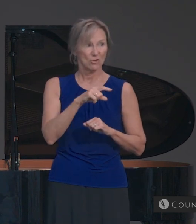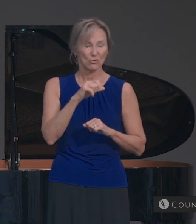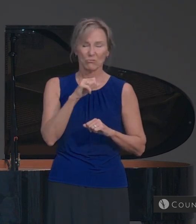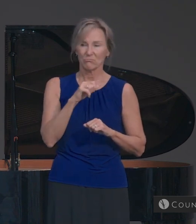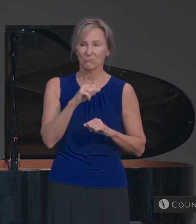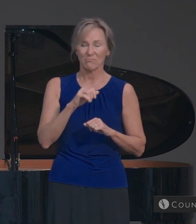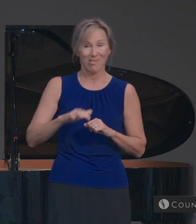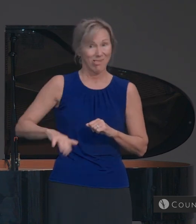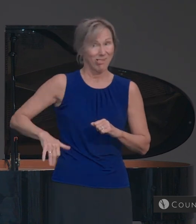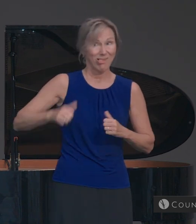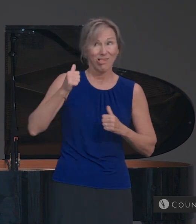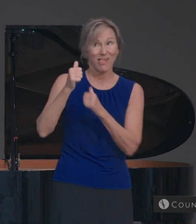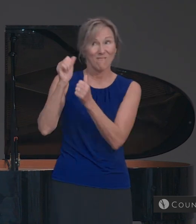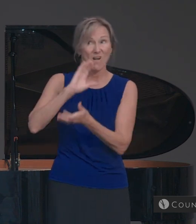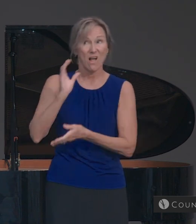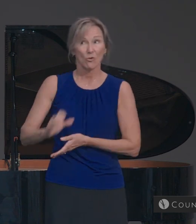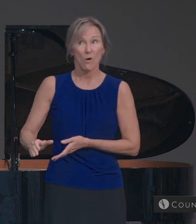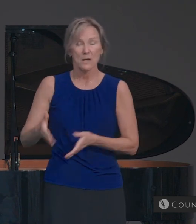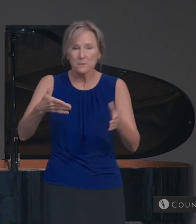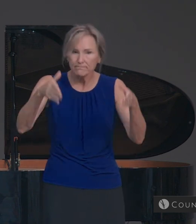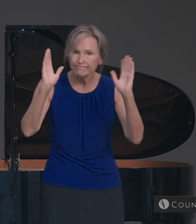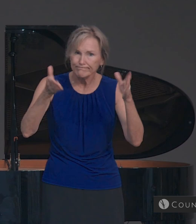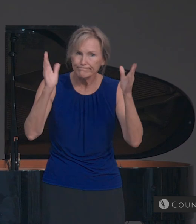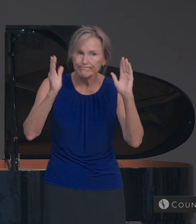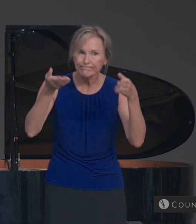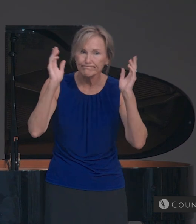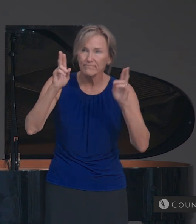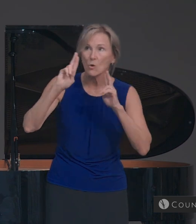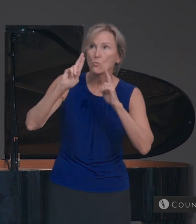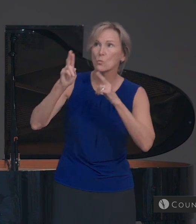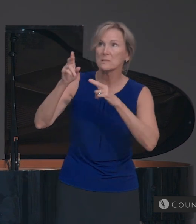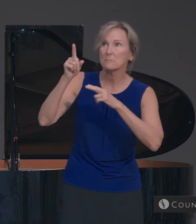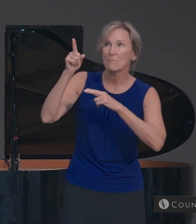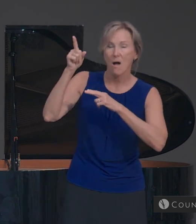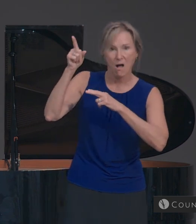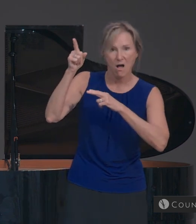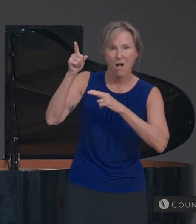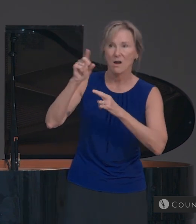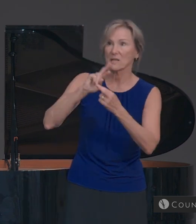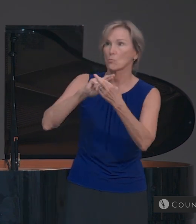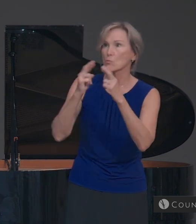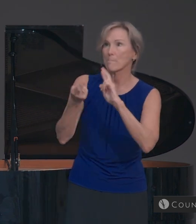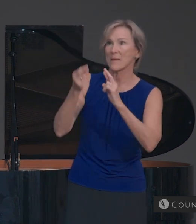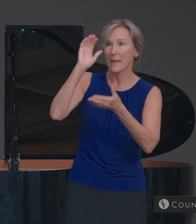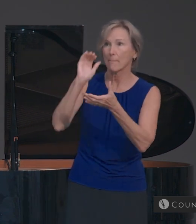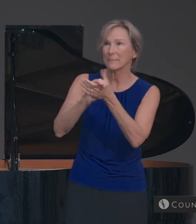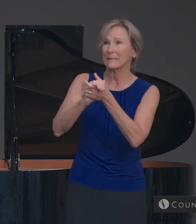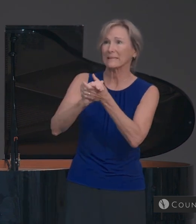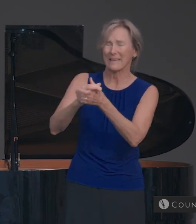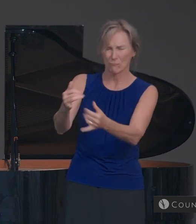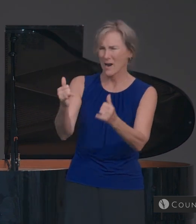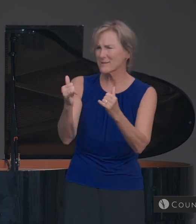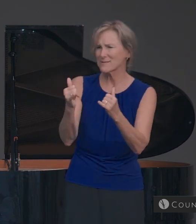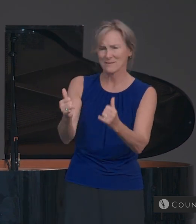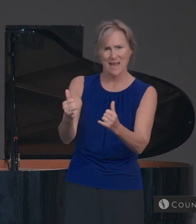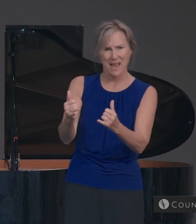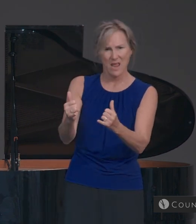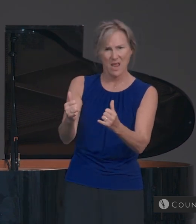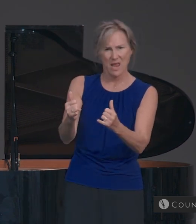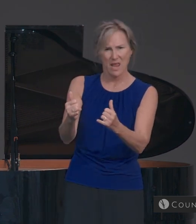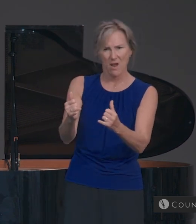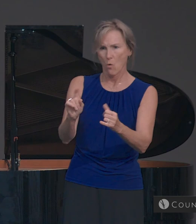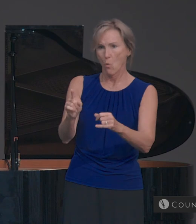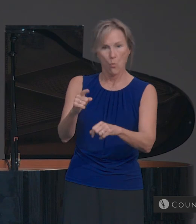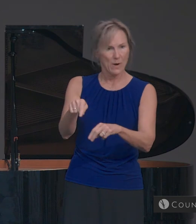very carefully and respond to his call to repent and believe, and you need to respond right now where you are without